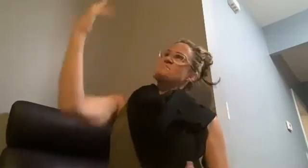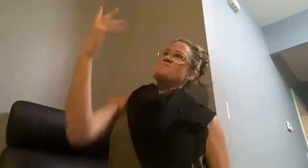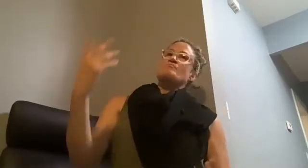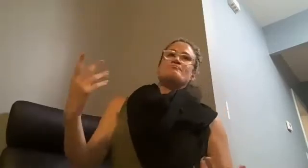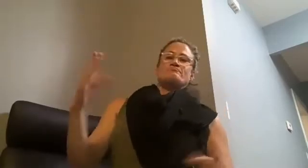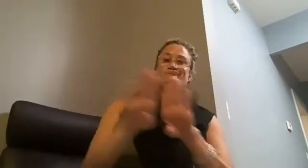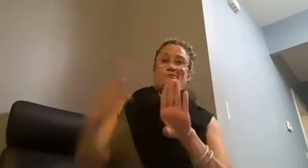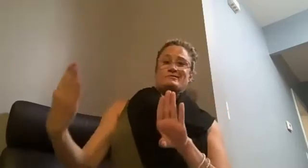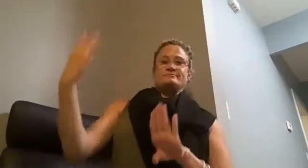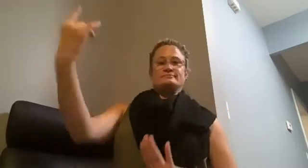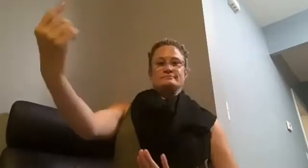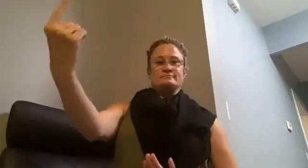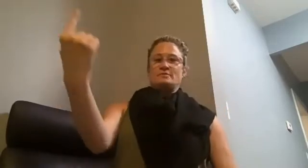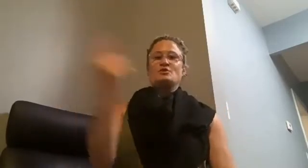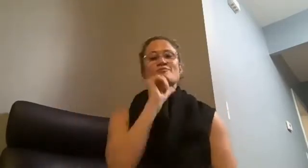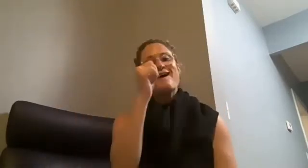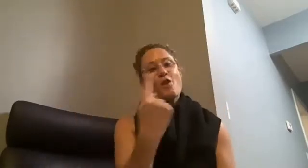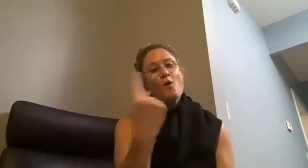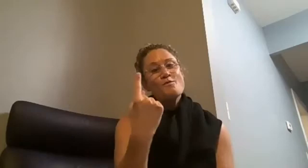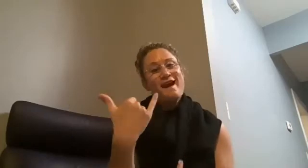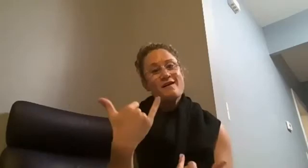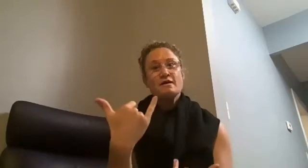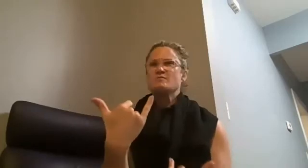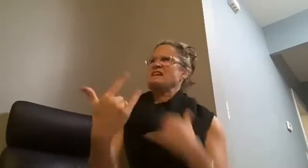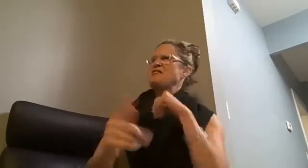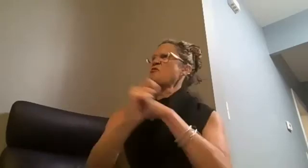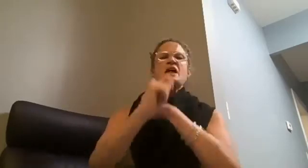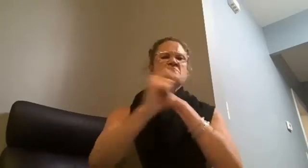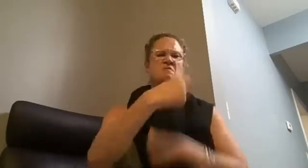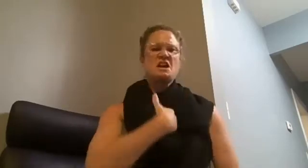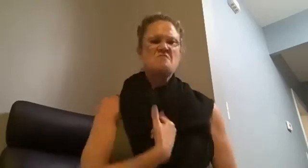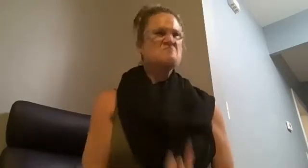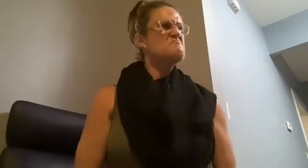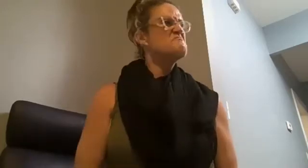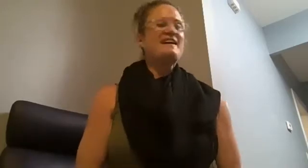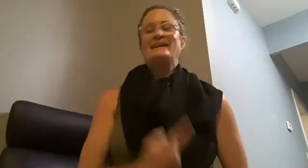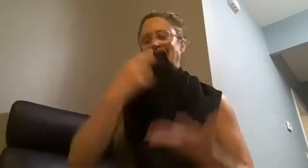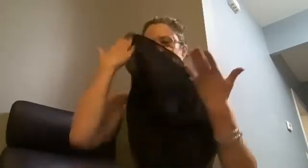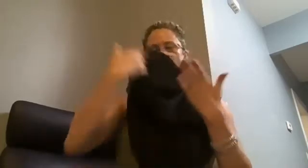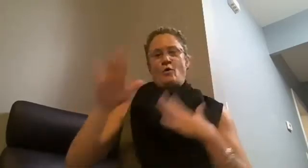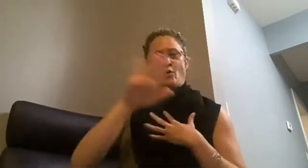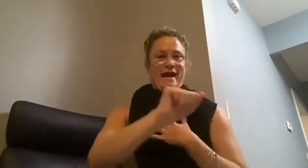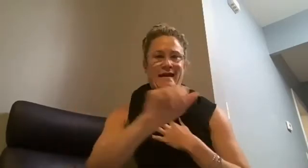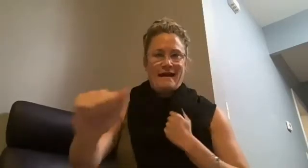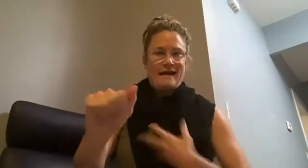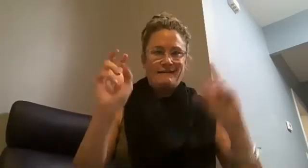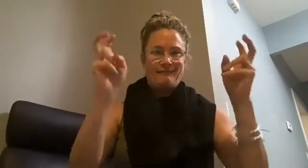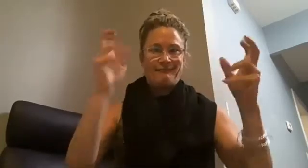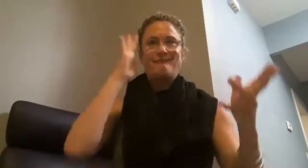"You're no longer alone." And I took that as a threat. I didn't know that that was an AA slogan. I just thought there was some dude threatening me at the